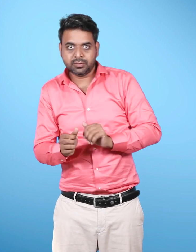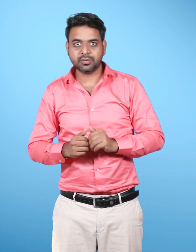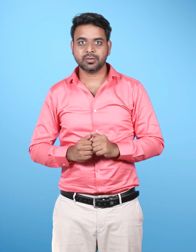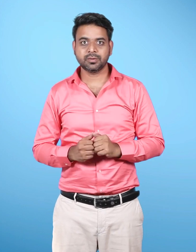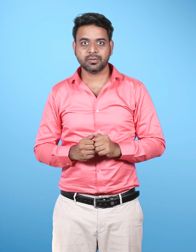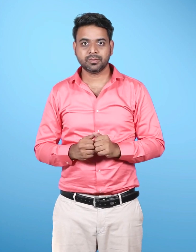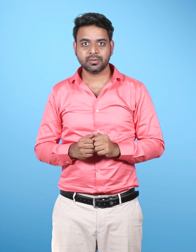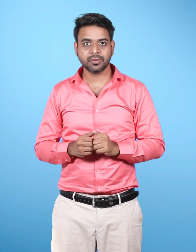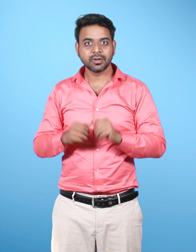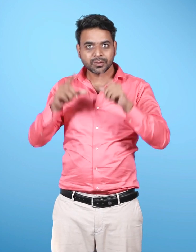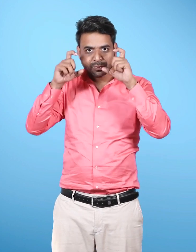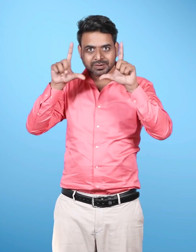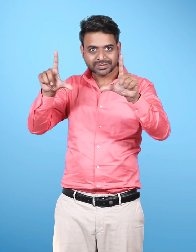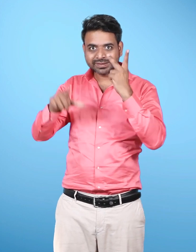figure 12.8.